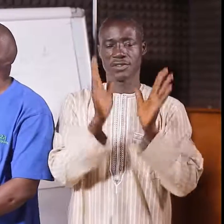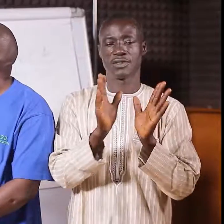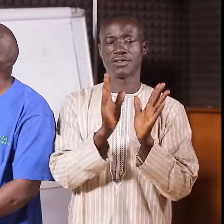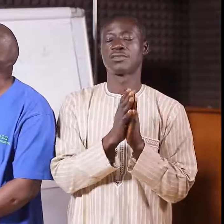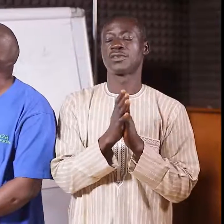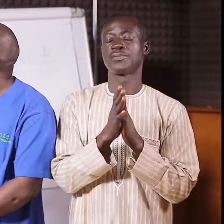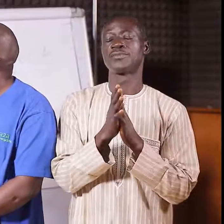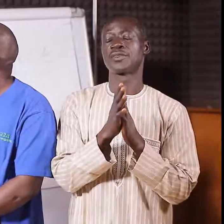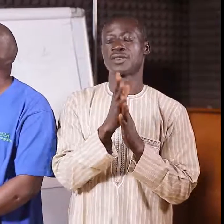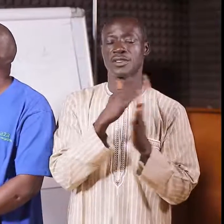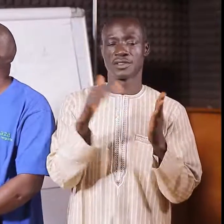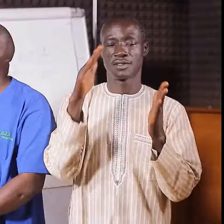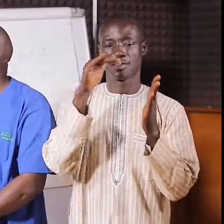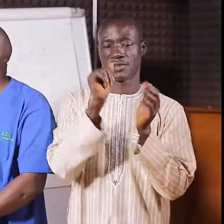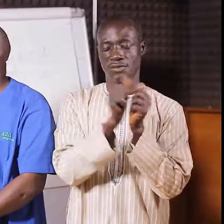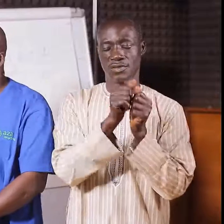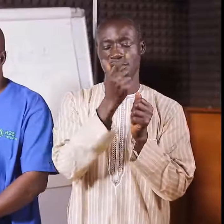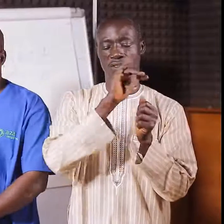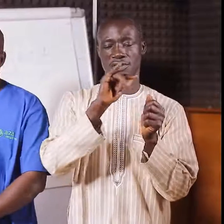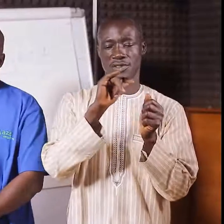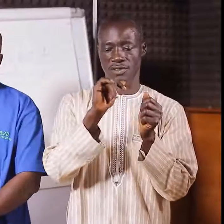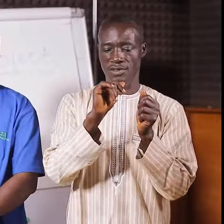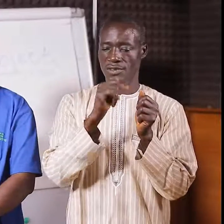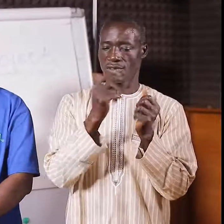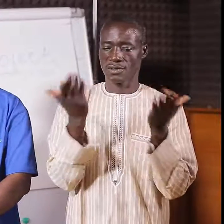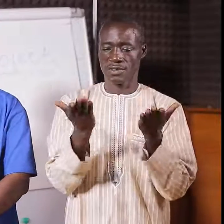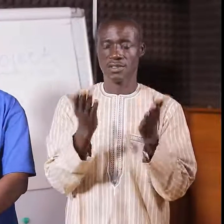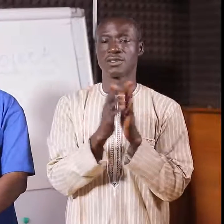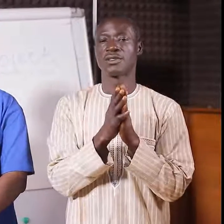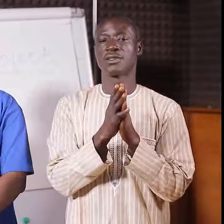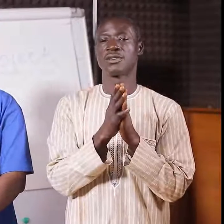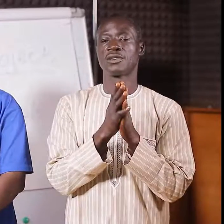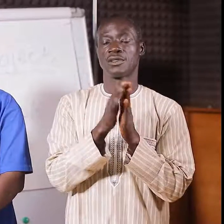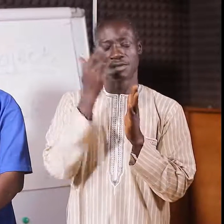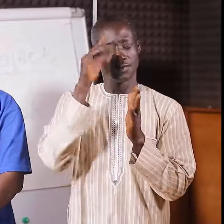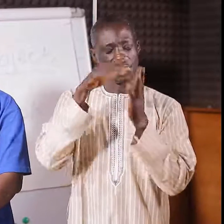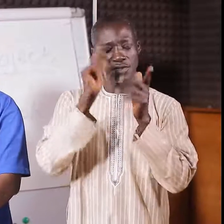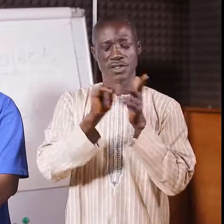e-learning project for students who are about to write their exams.